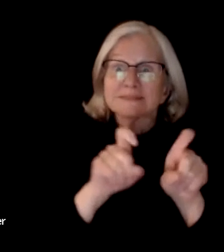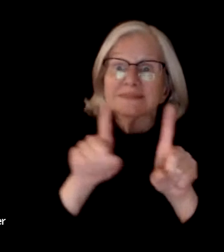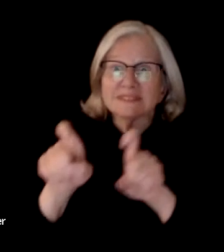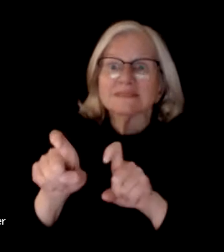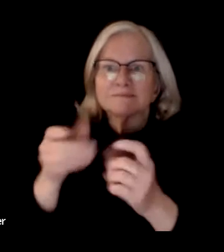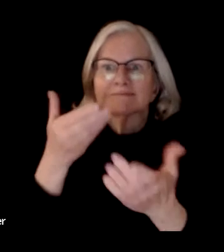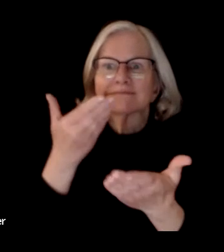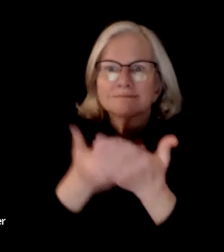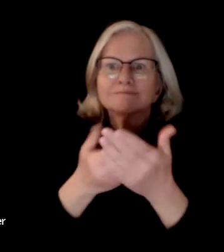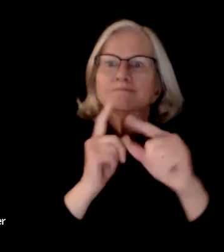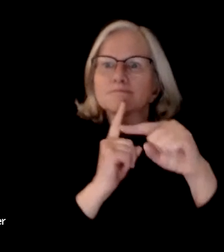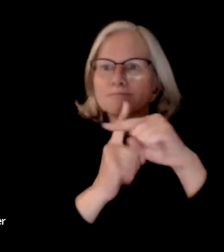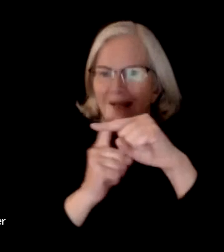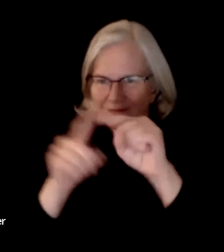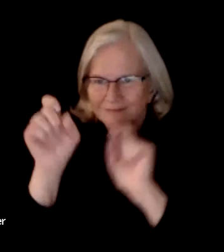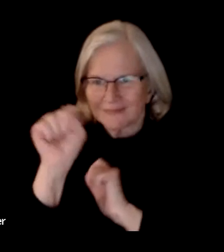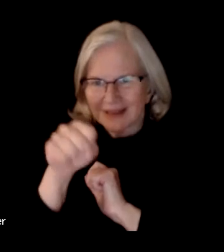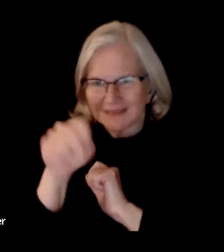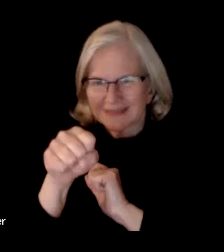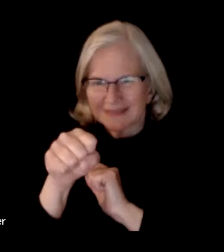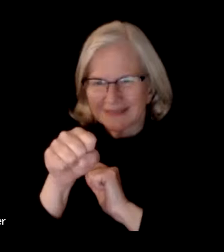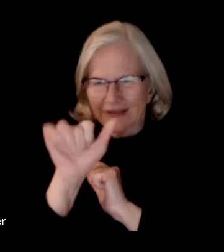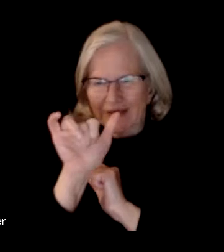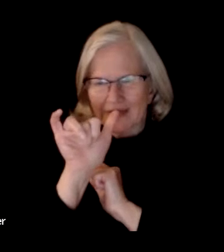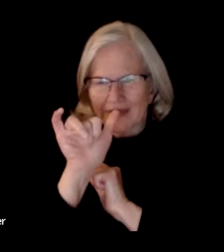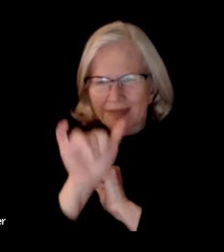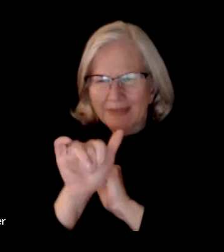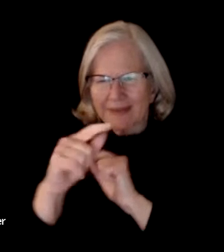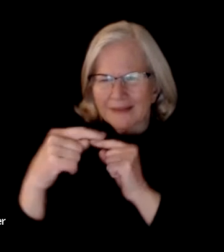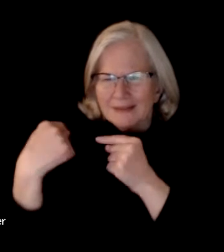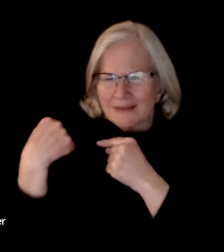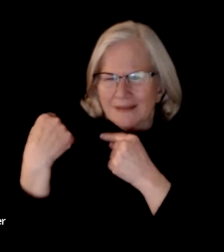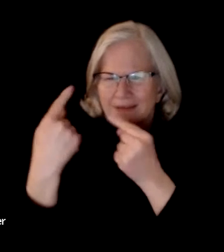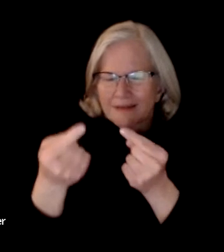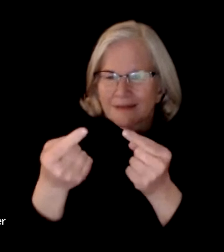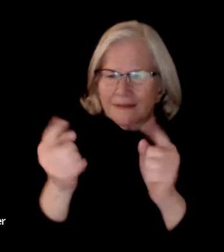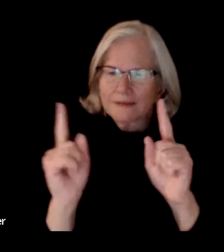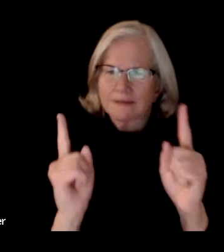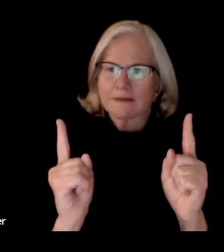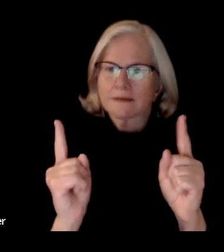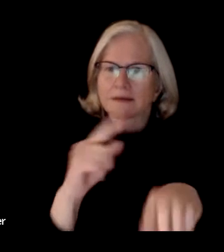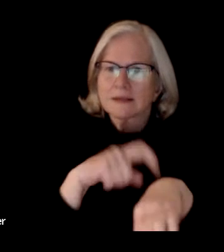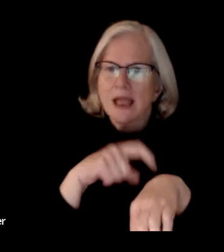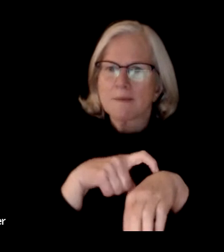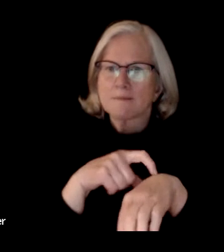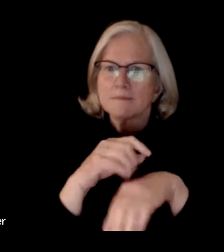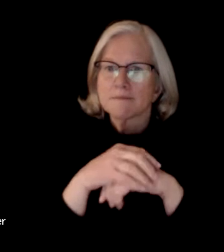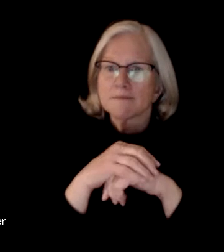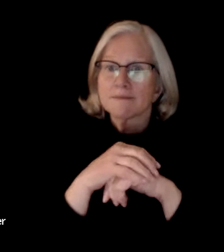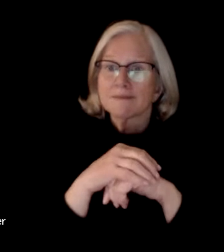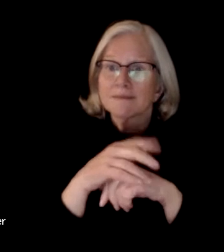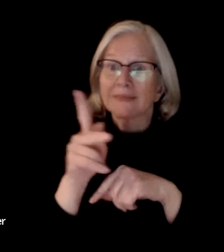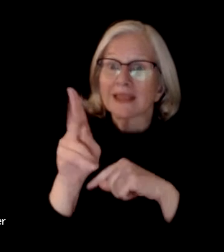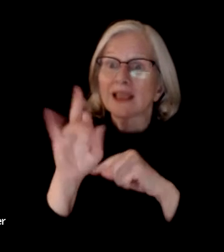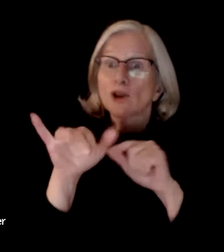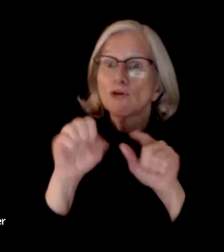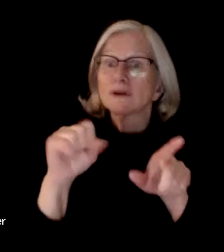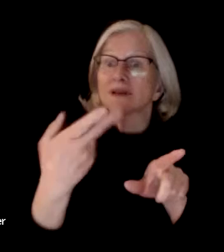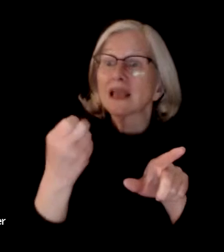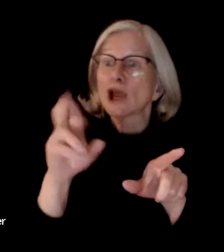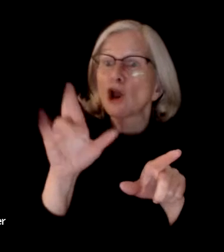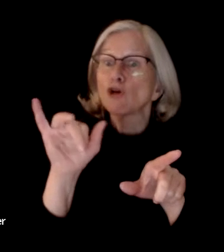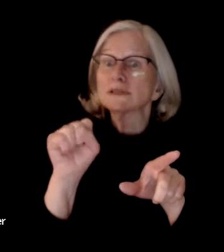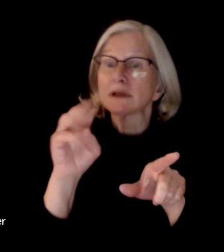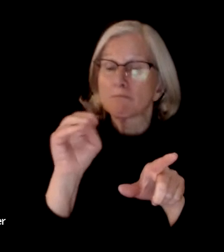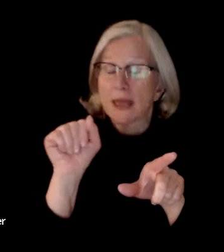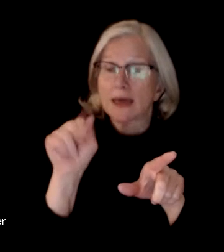watching during the lag period. With that, I'm going to turn it to Chris Erzman to talk about the data clarification issue that I